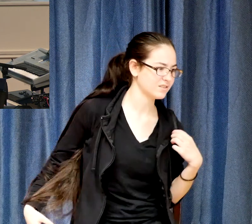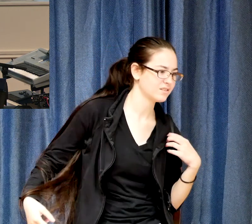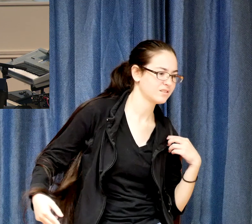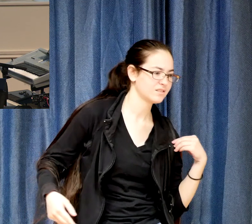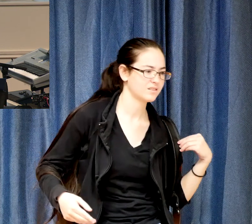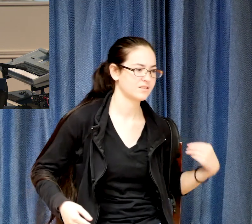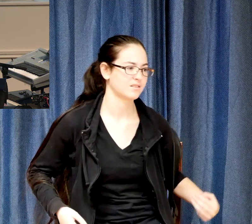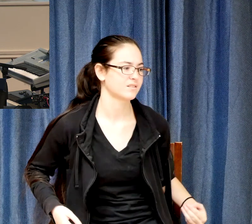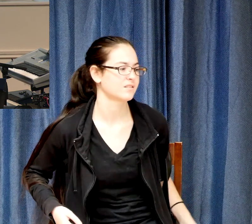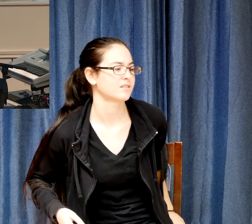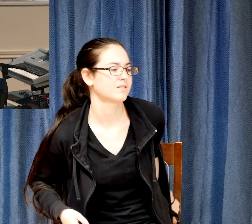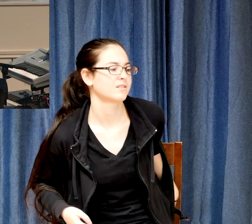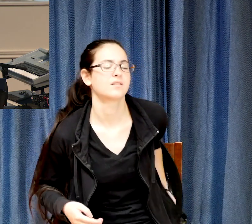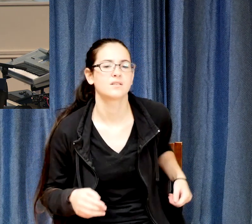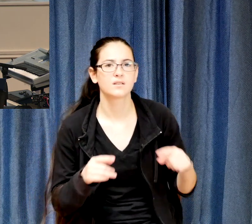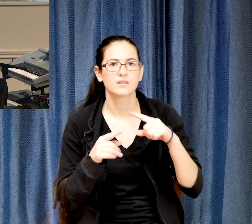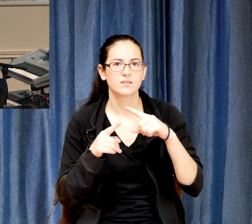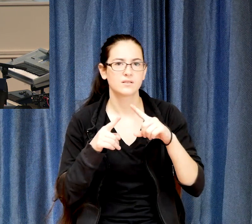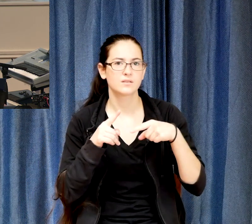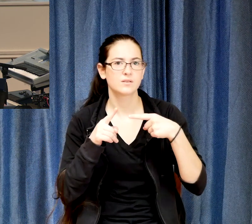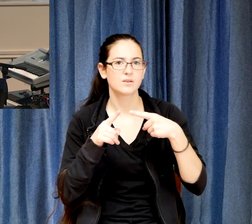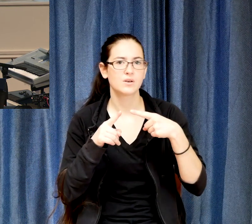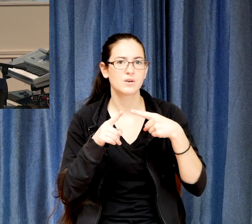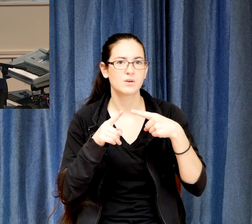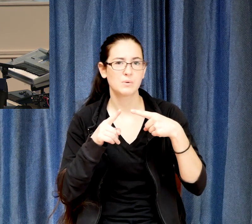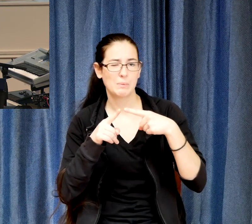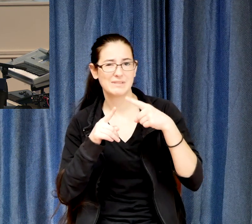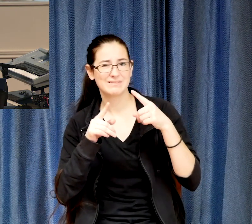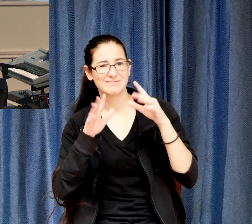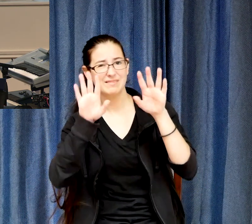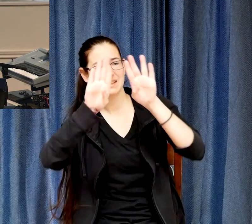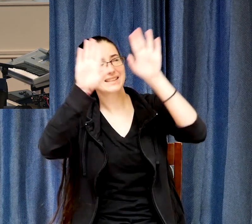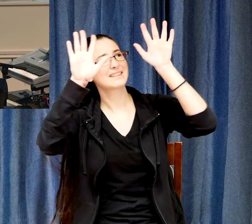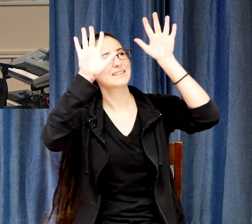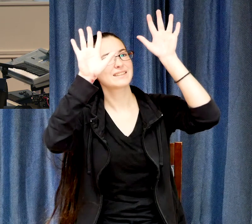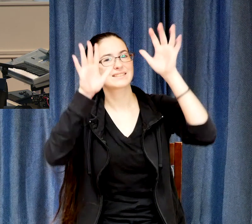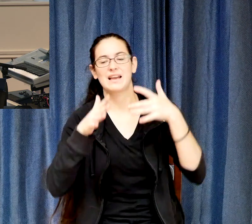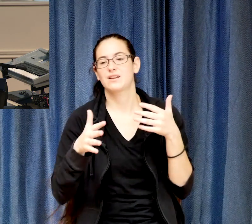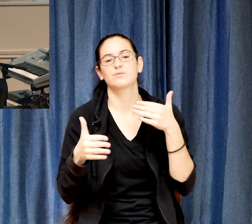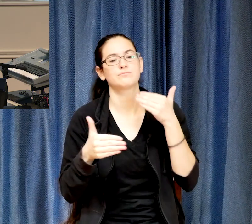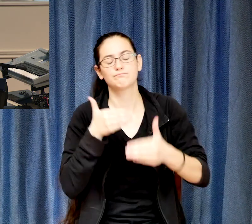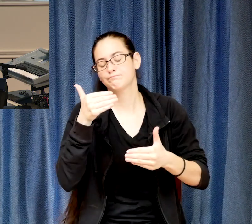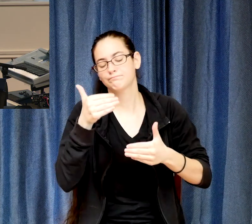When there are clouds in the sky, you'll get